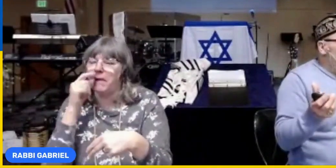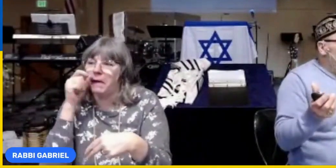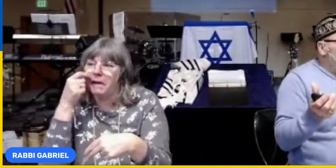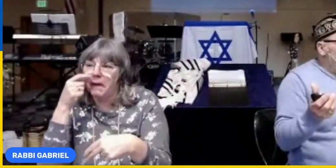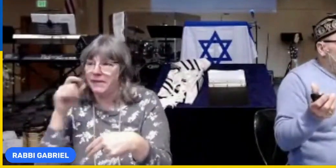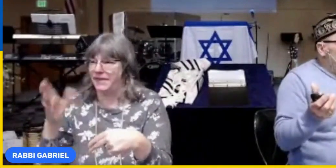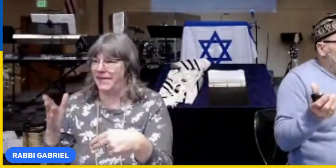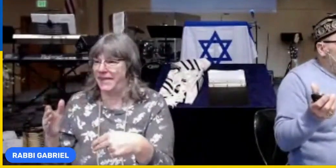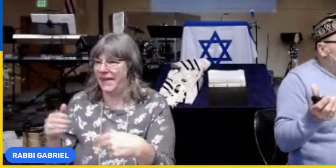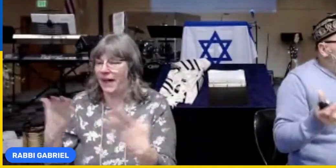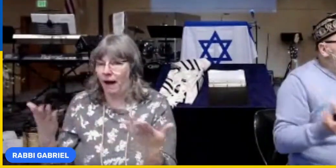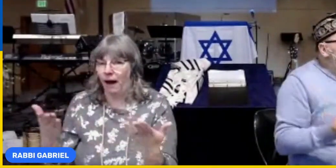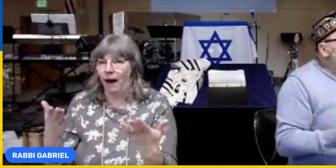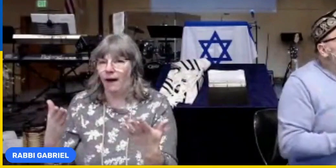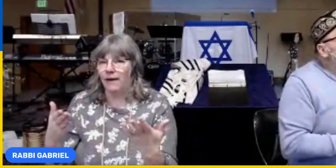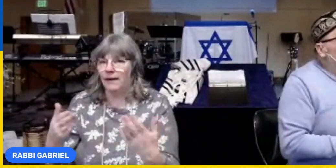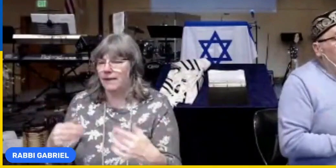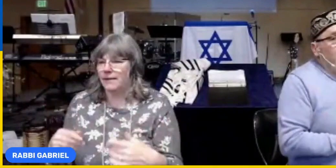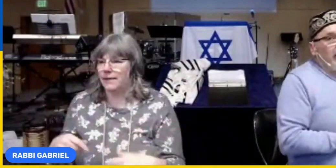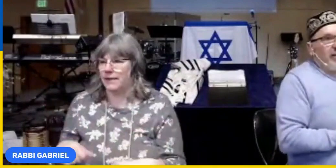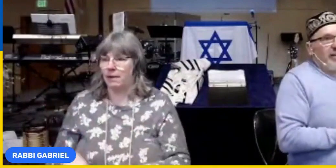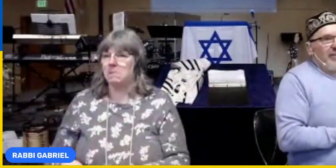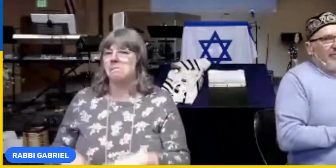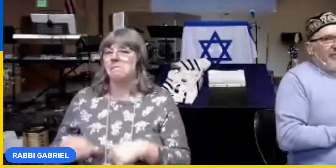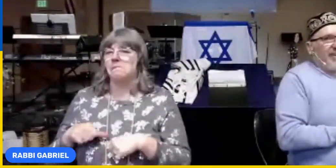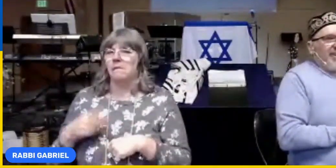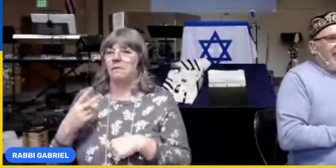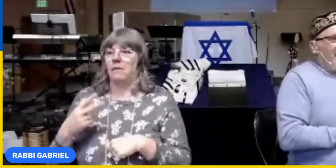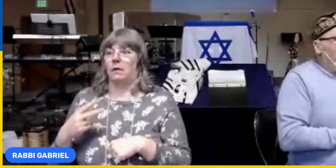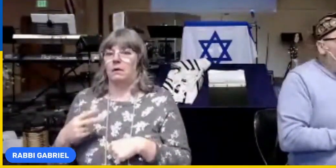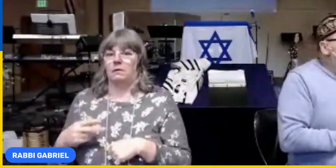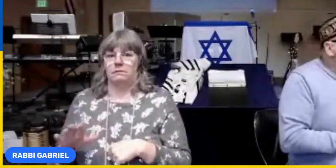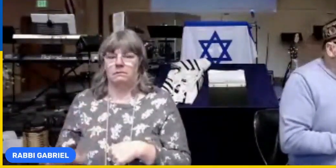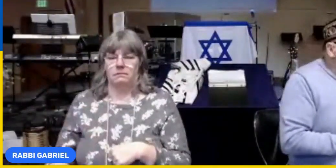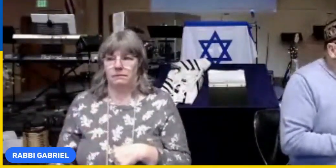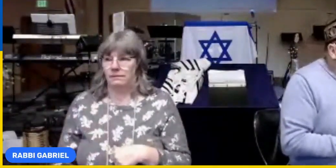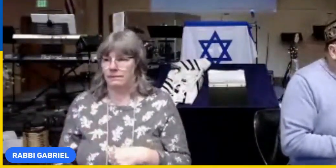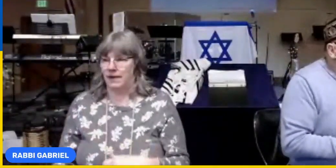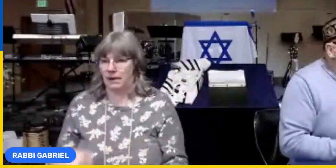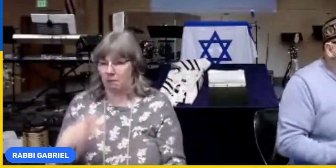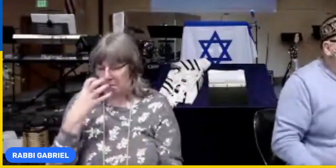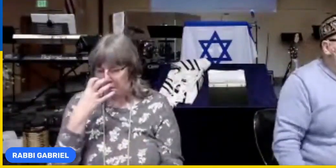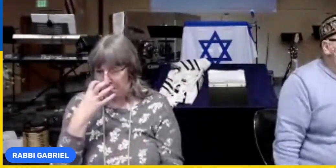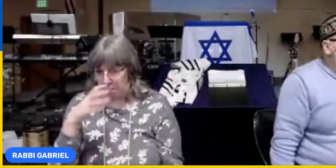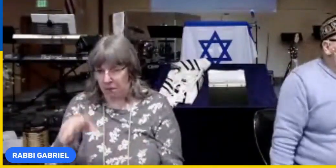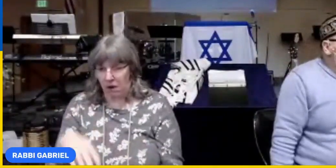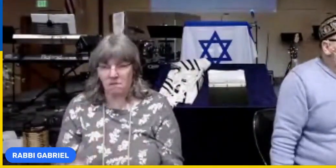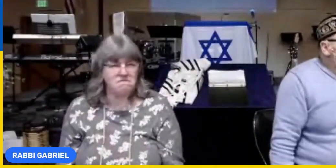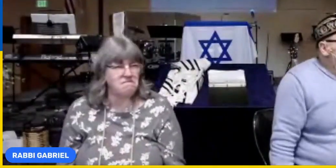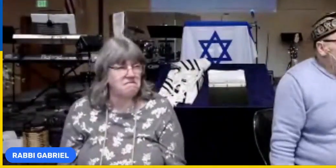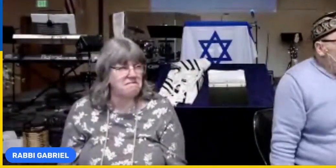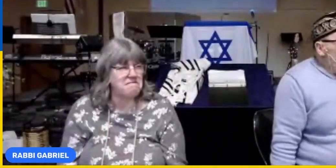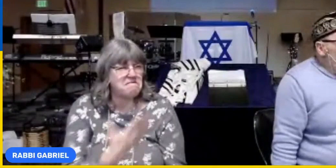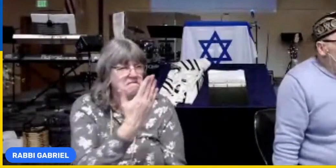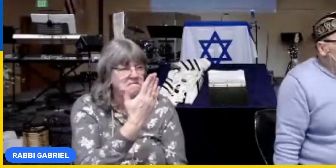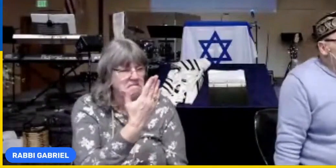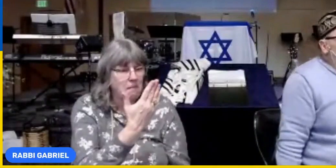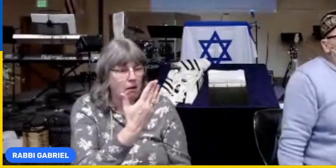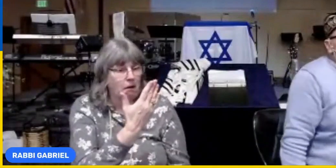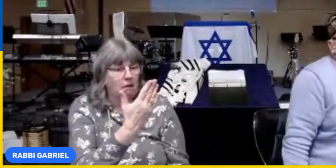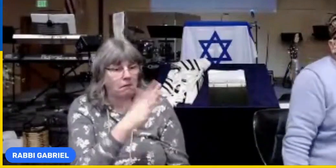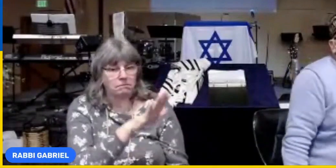know, the proud look, the angry countenance,